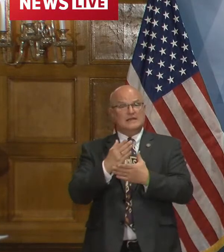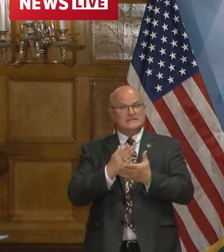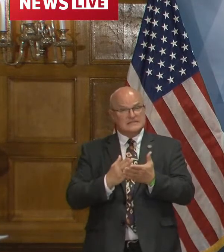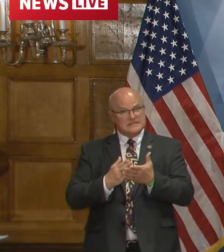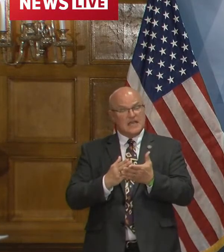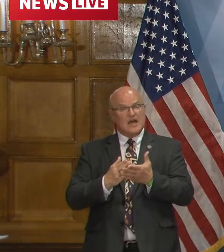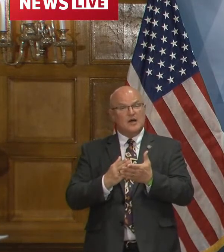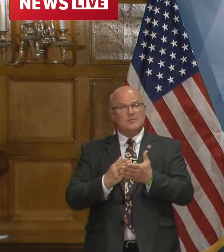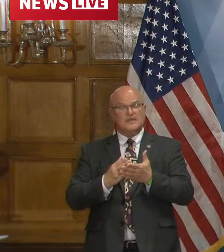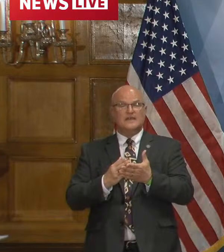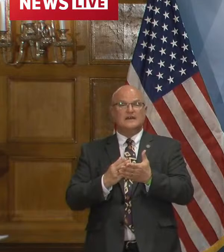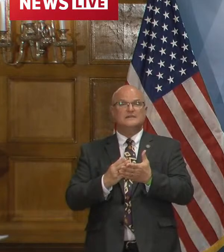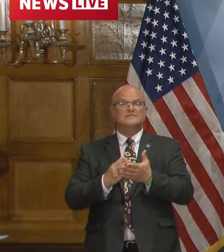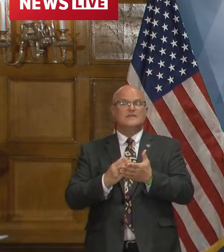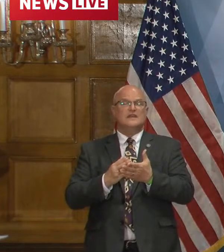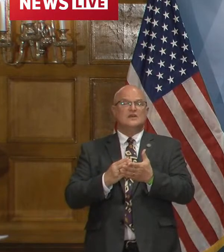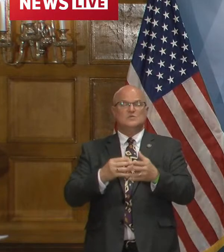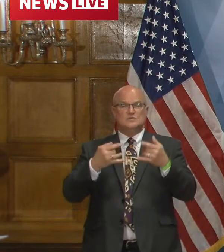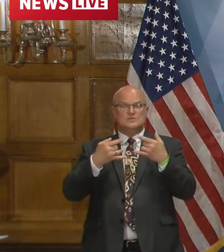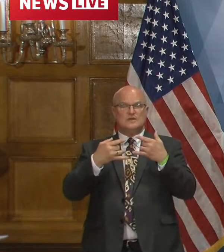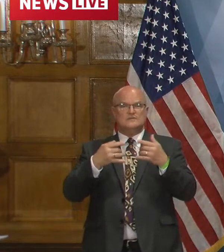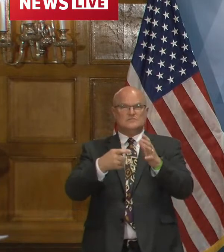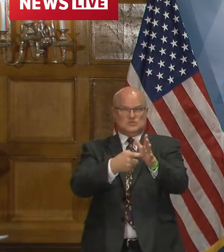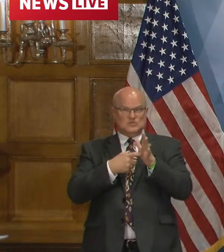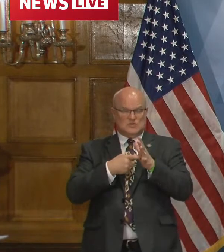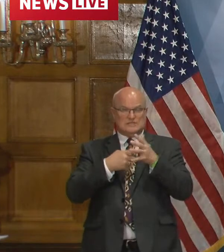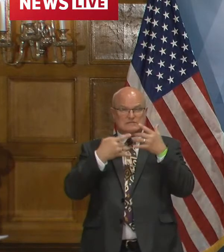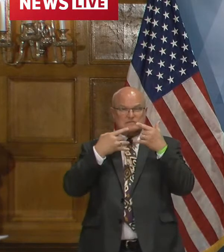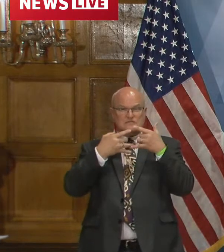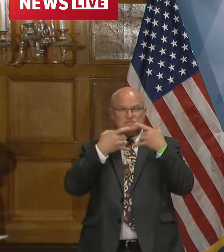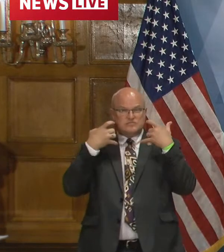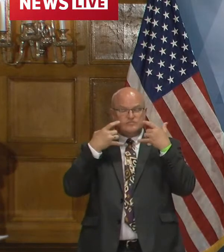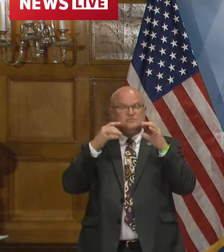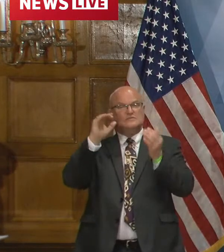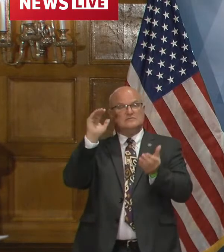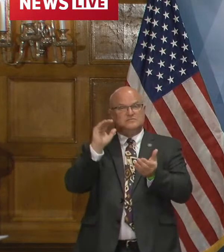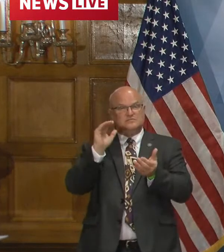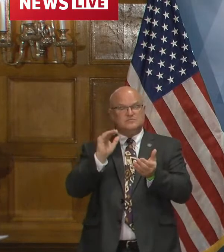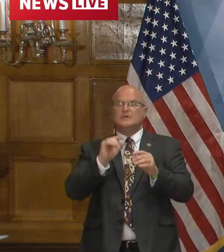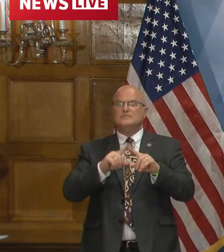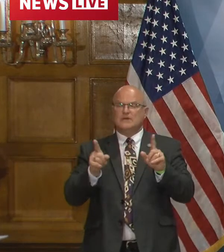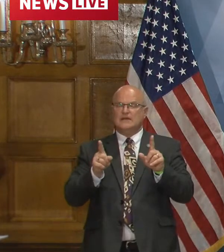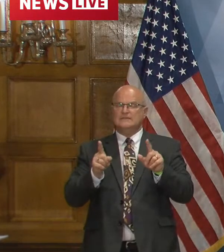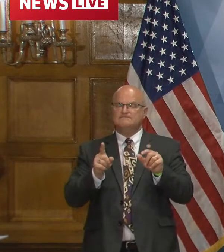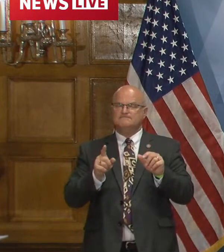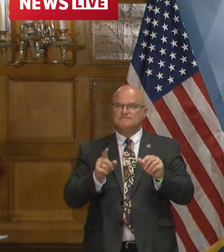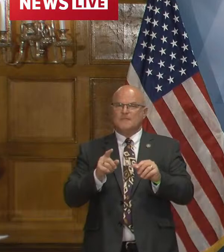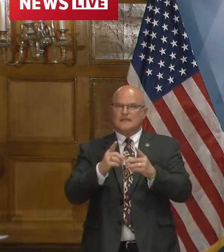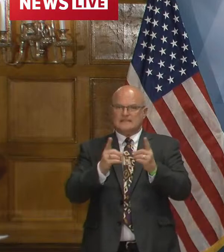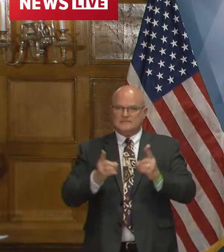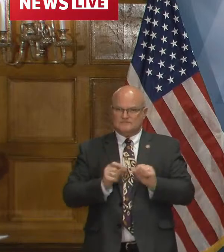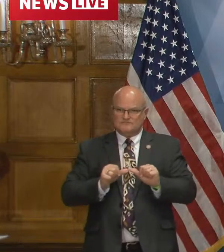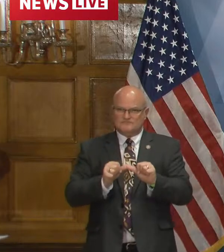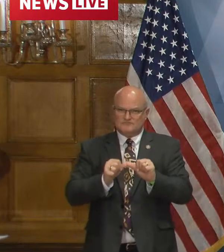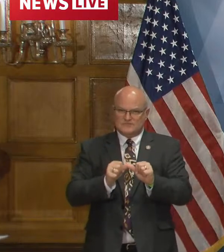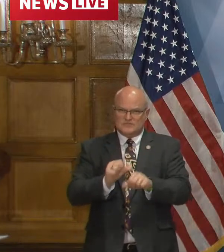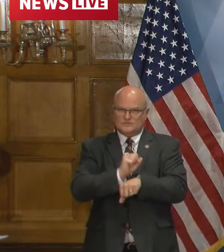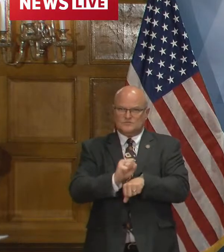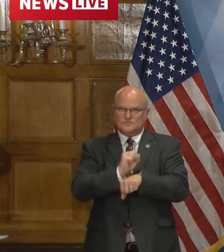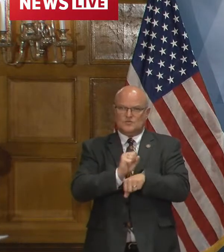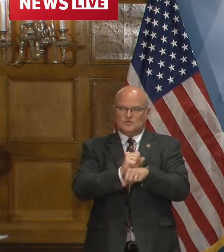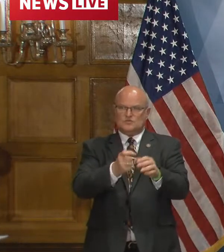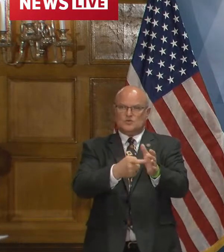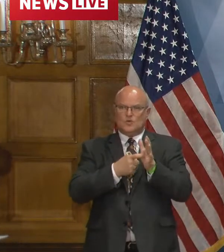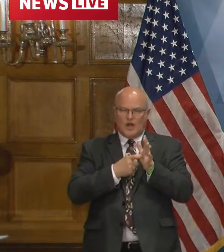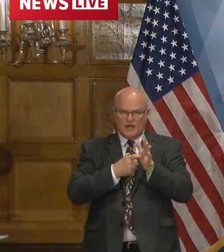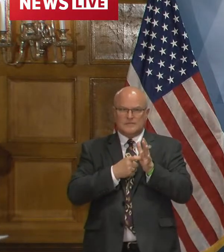of the restrictions have been relaxed, we would encourage our districts to continue to keep those